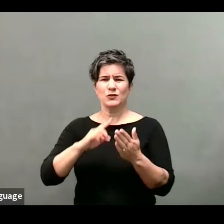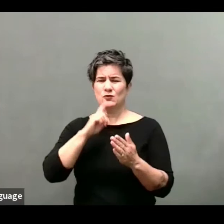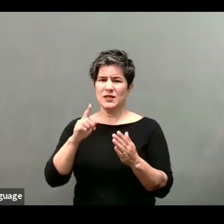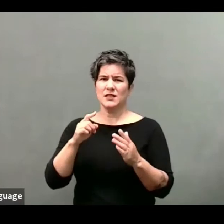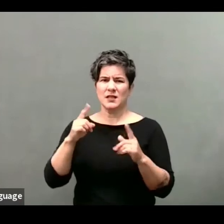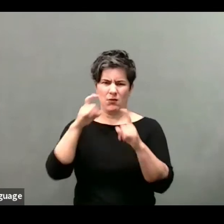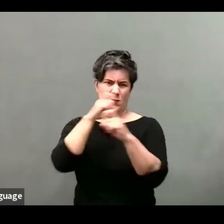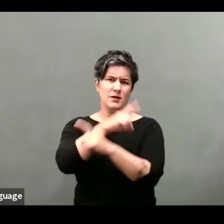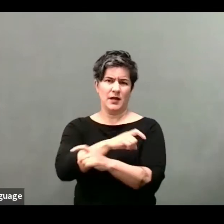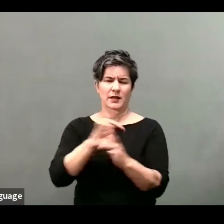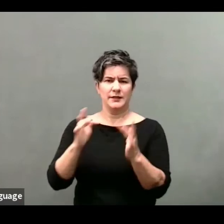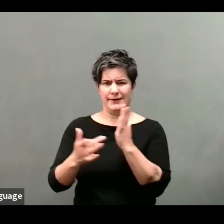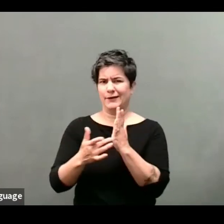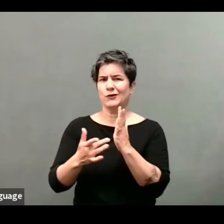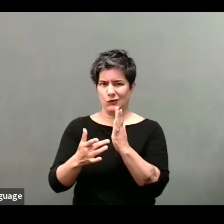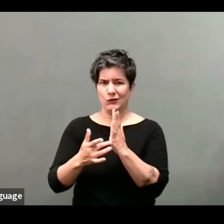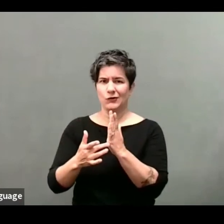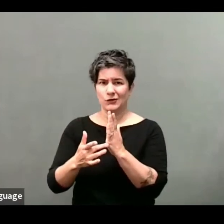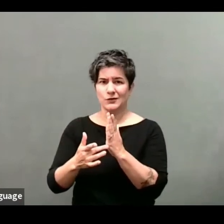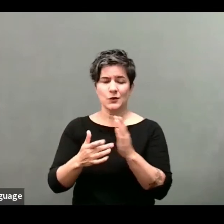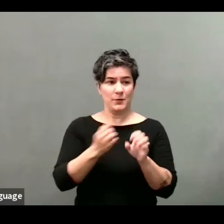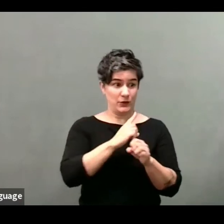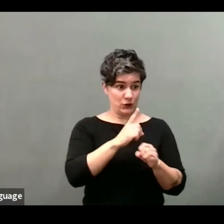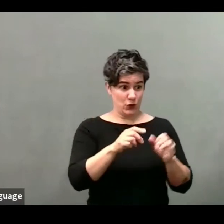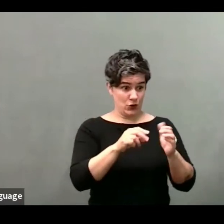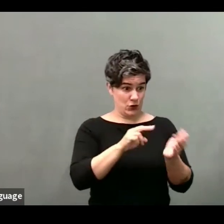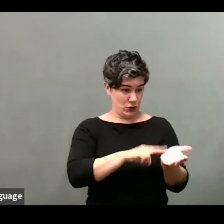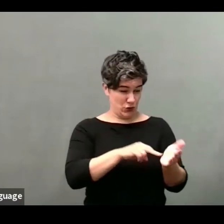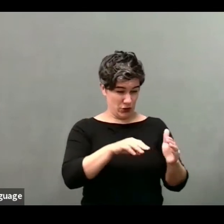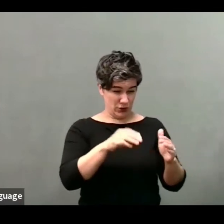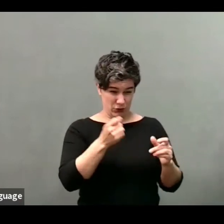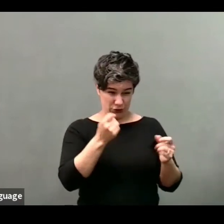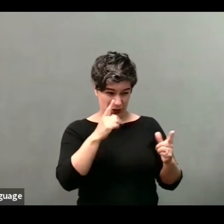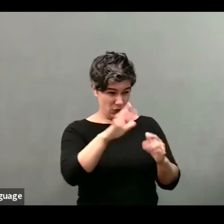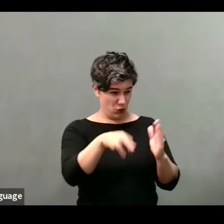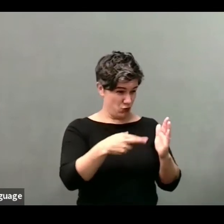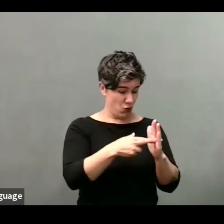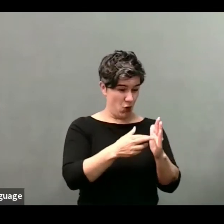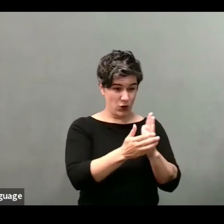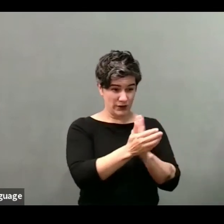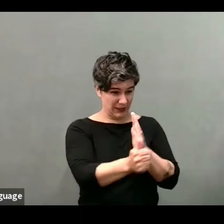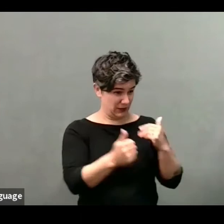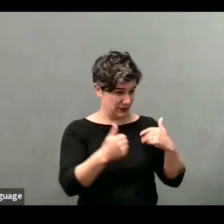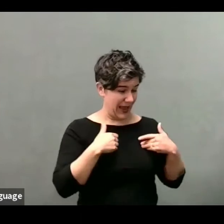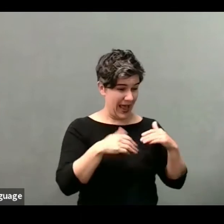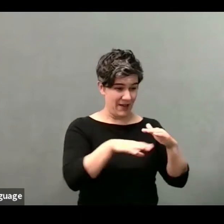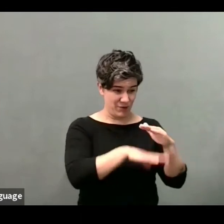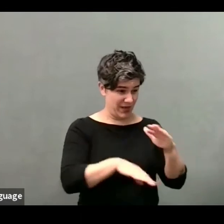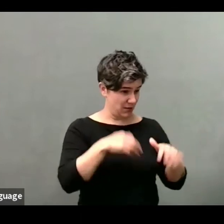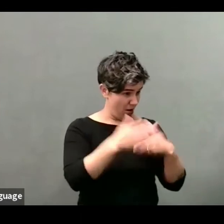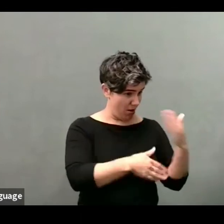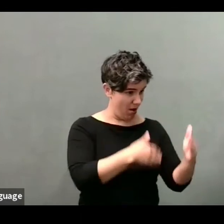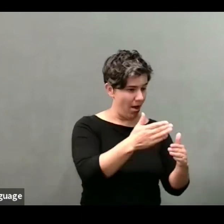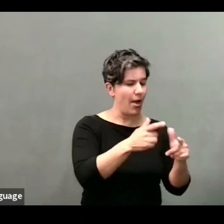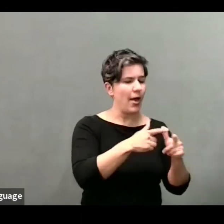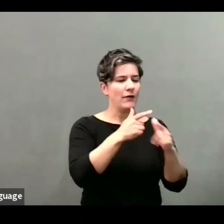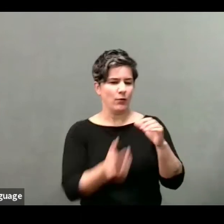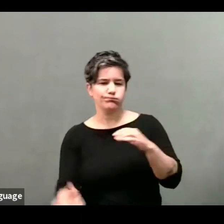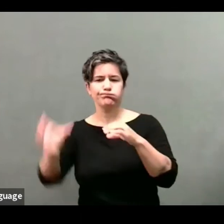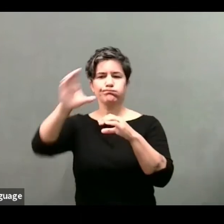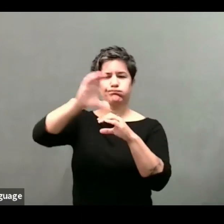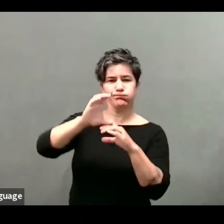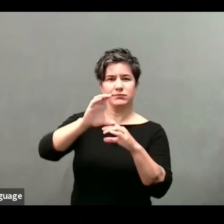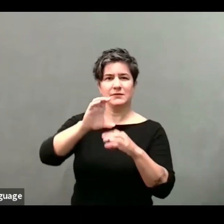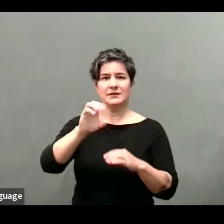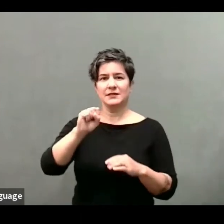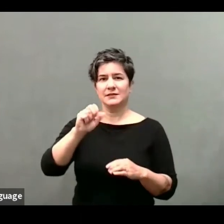nurses feel comfortable in kind of the basic role of a nurse before they add on that medical forensic post-sexual